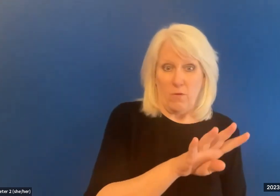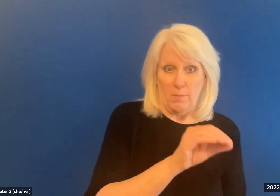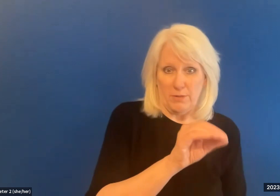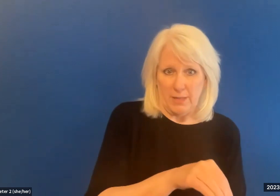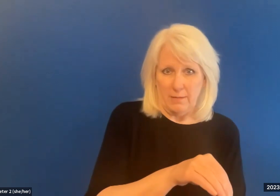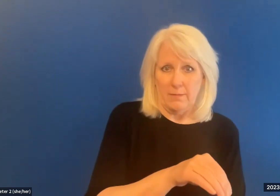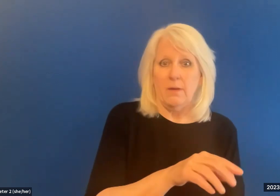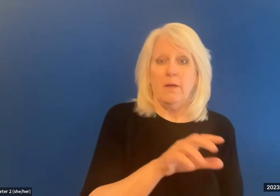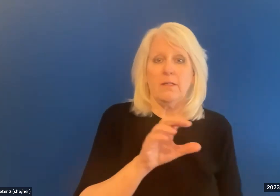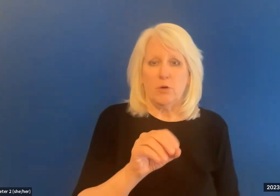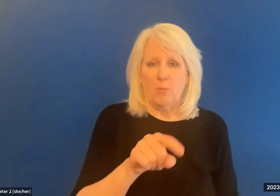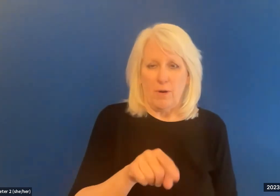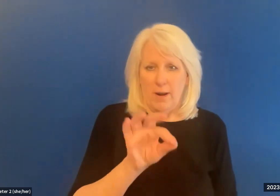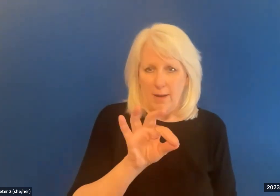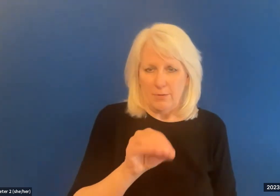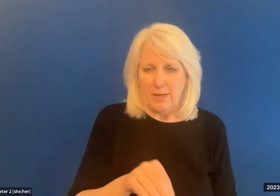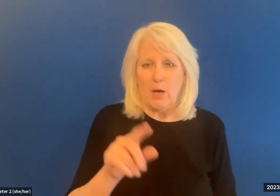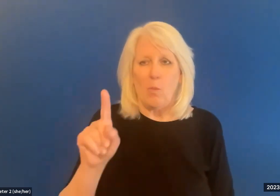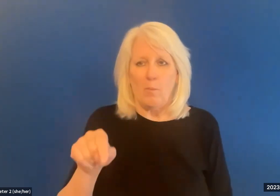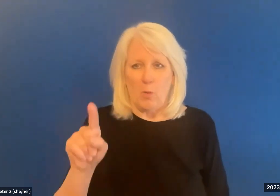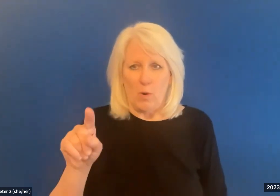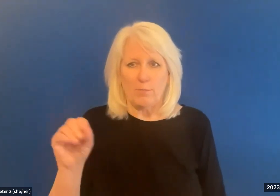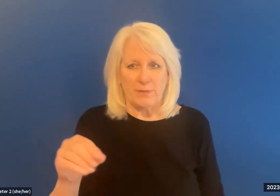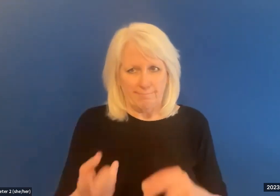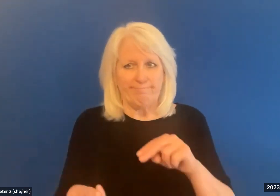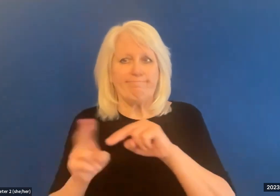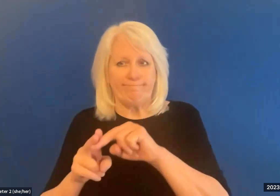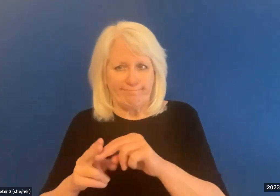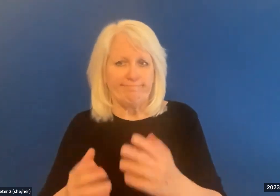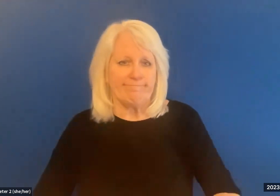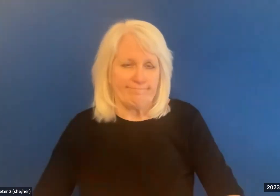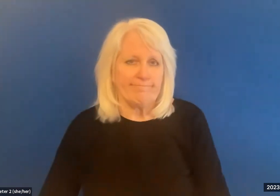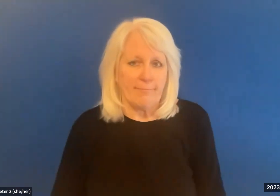0.9% in 2019 and 1.1% in 2021.